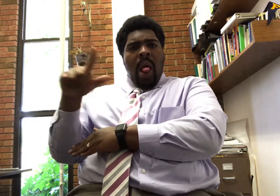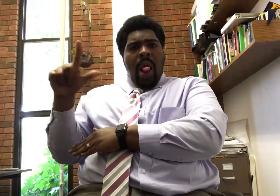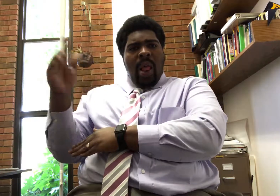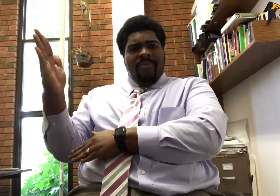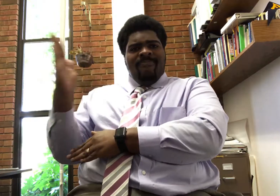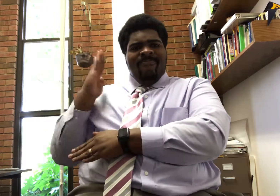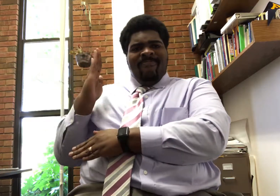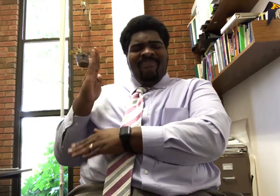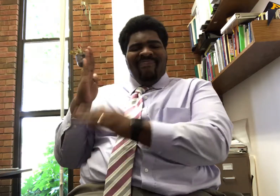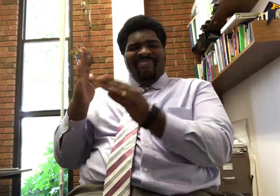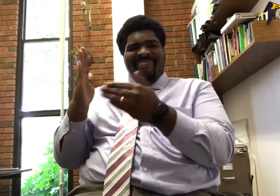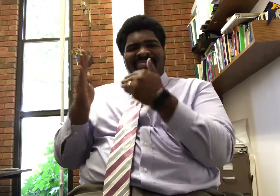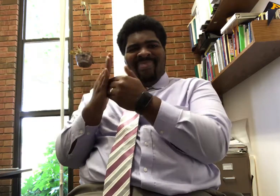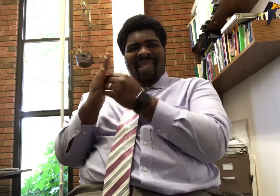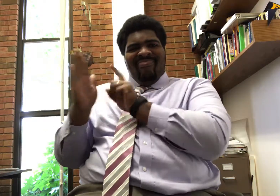floor would hurt.